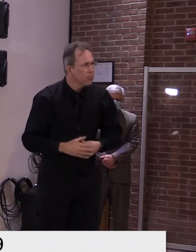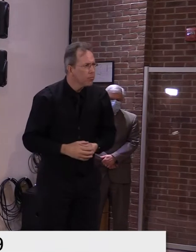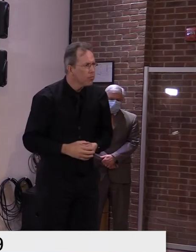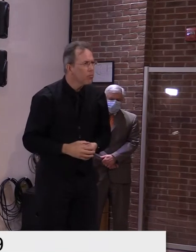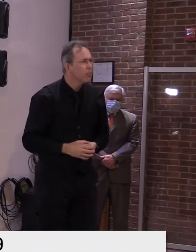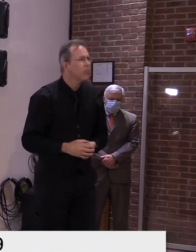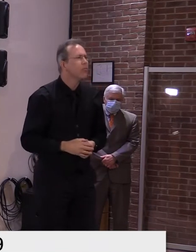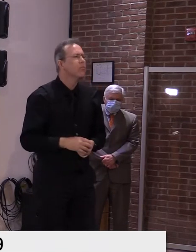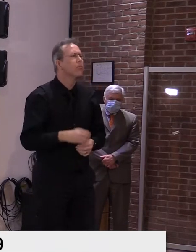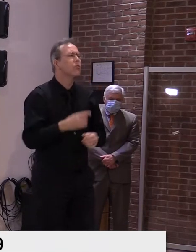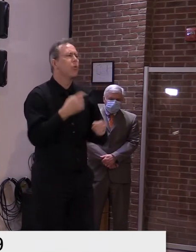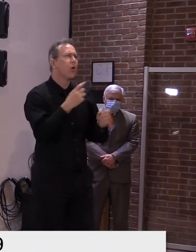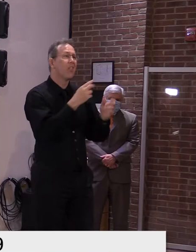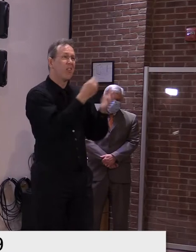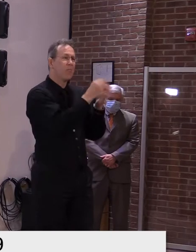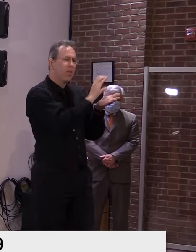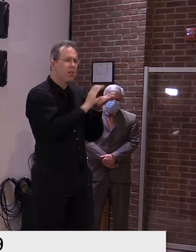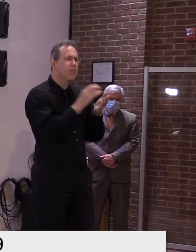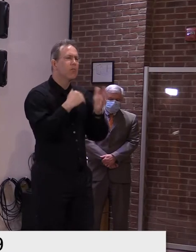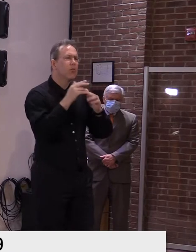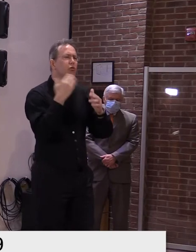for the future.